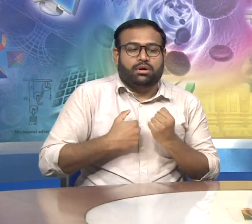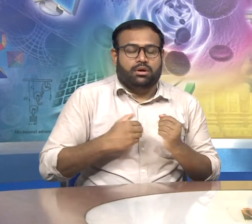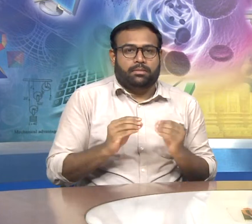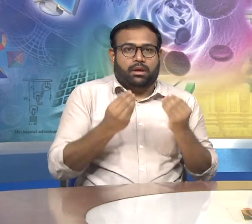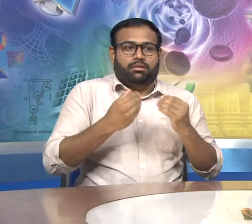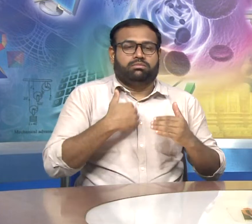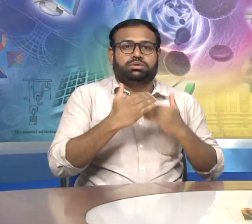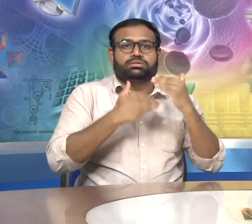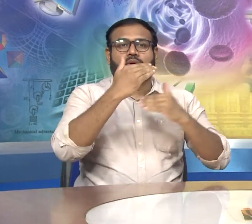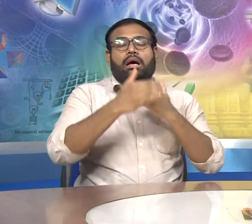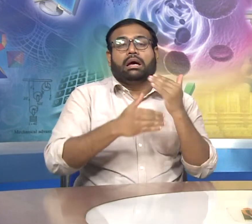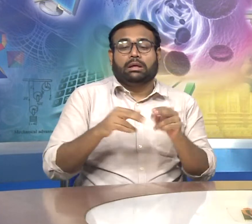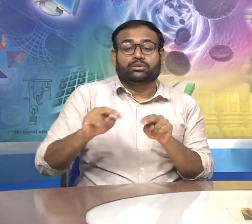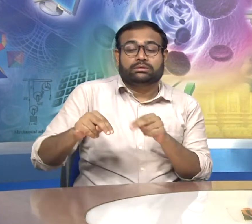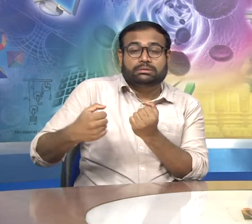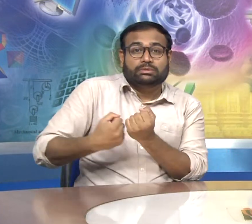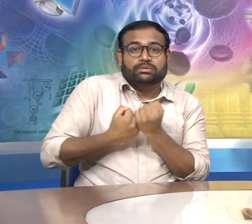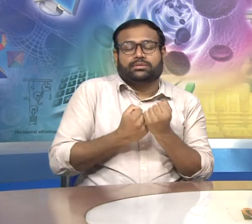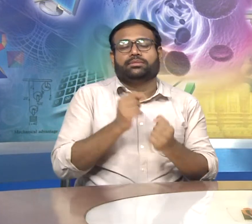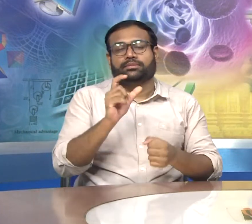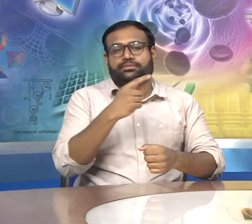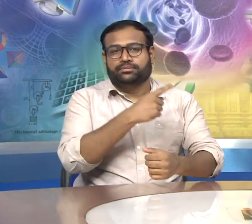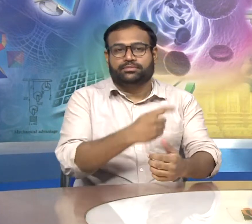books for help you in your studies.